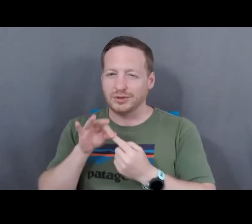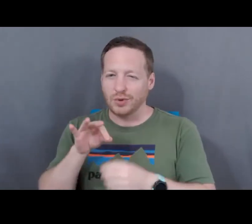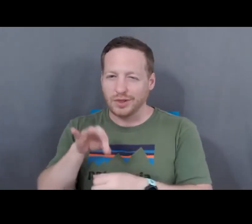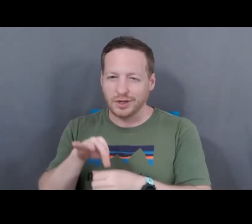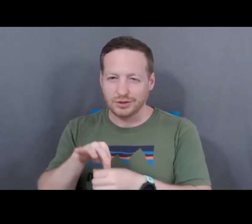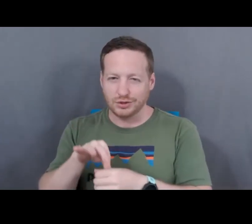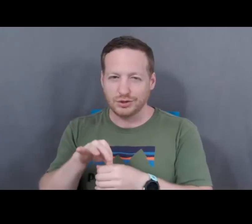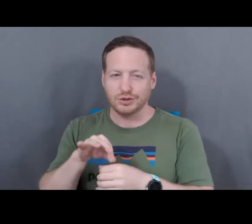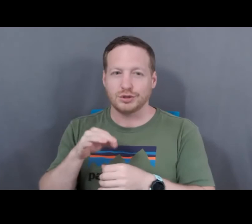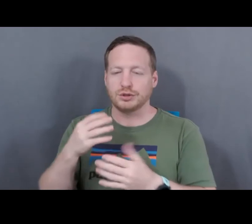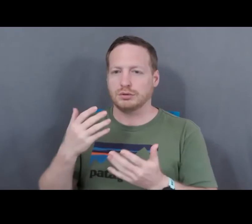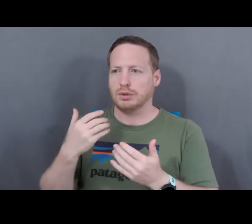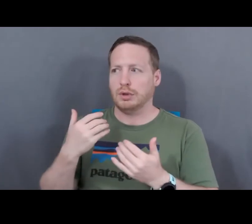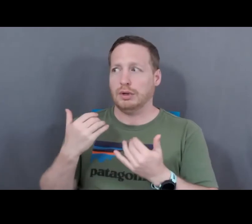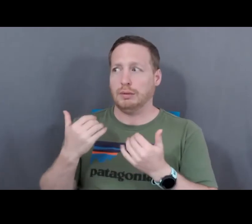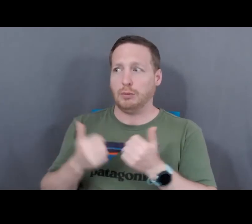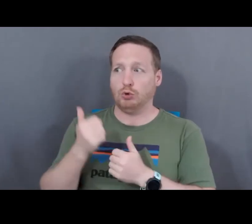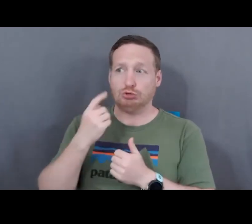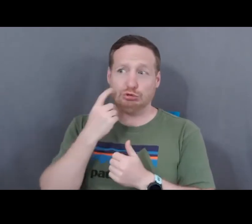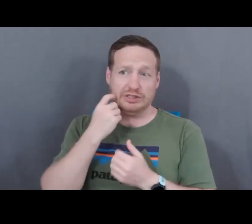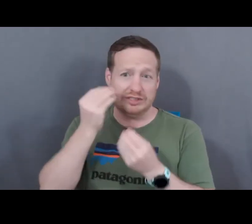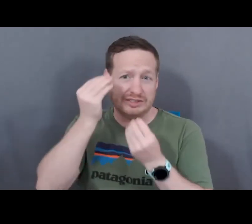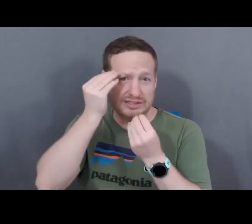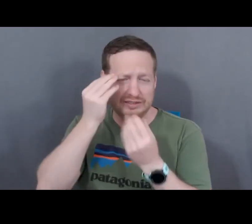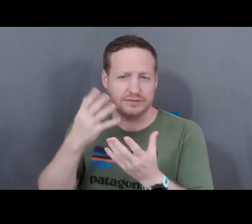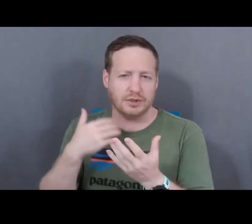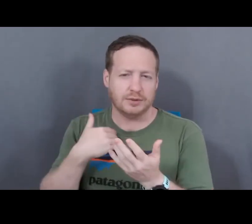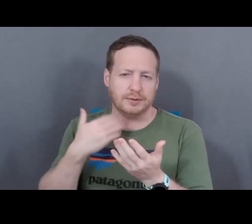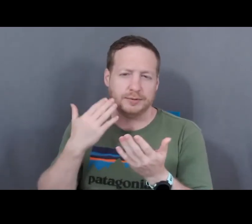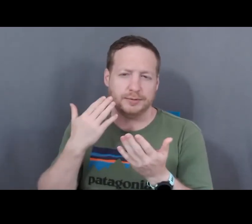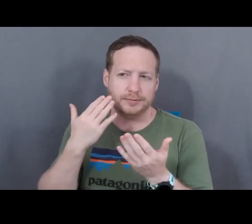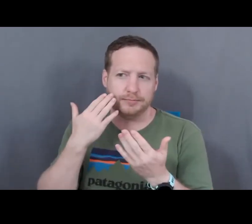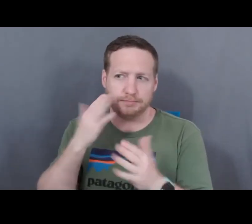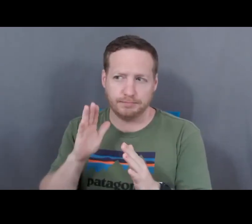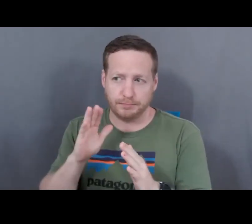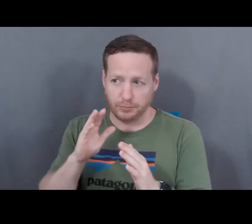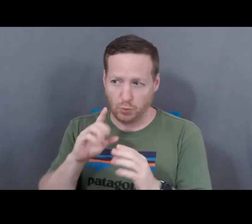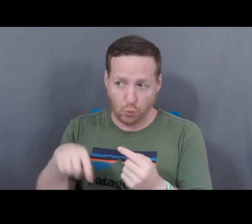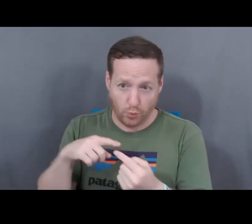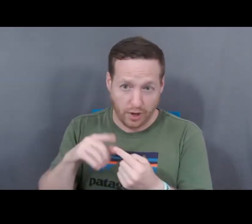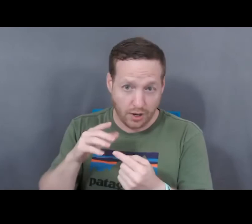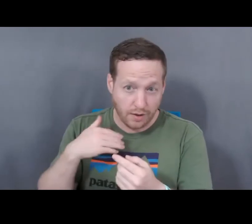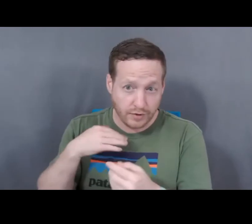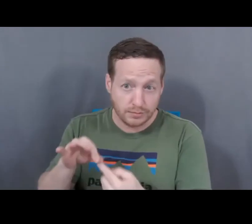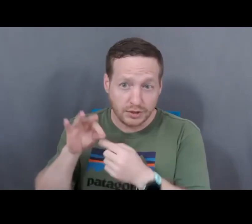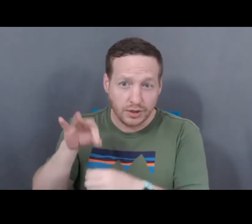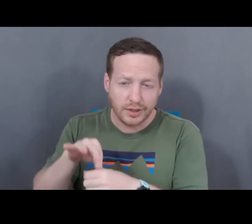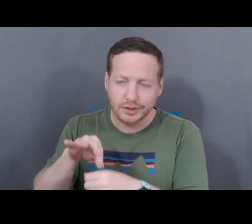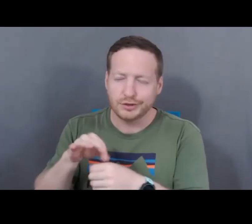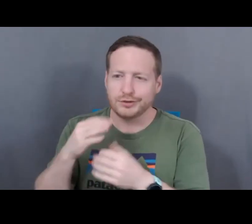of, so there's going to have to be a special election now to re-elect the president. For the most recent information, I don't